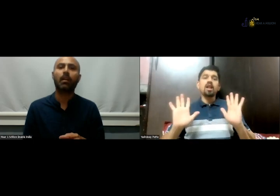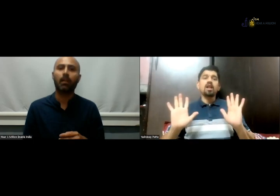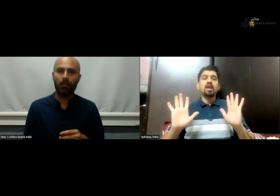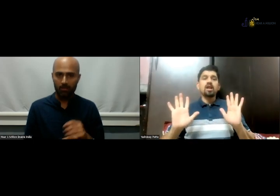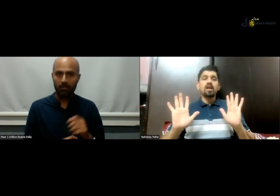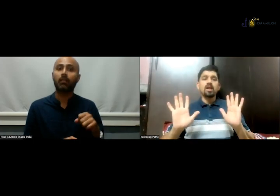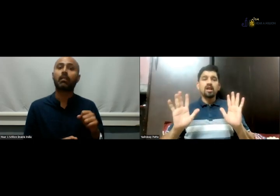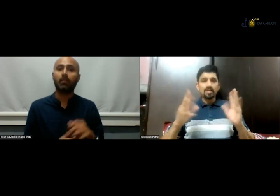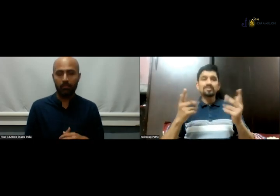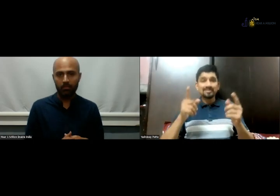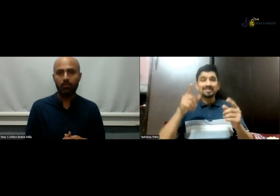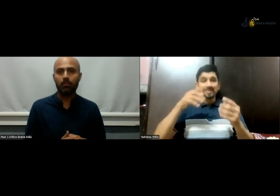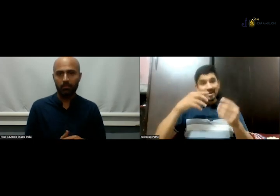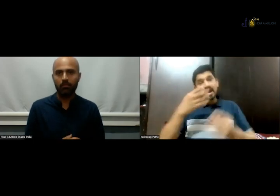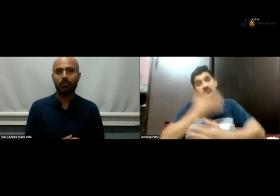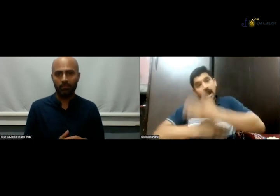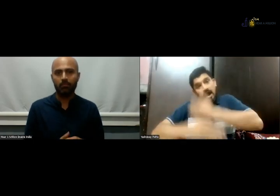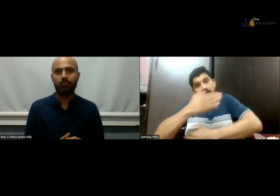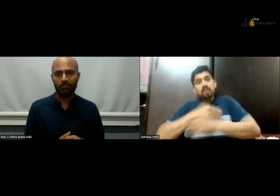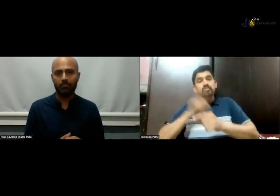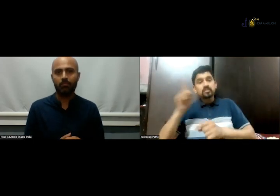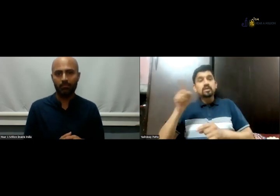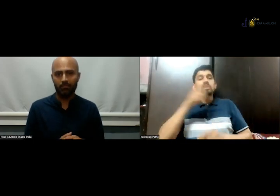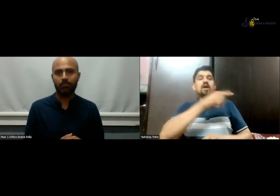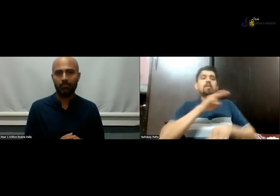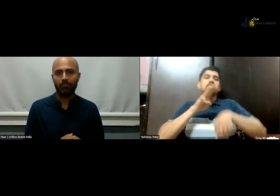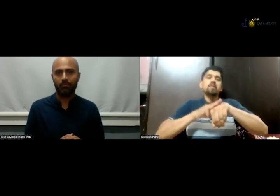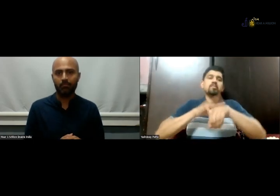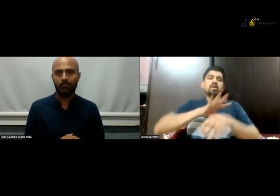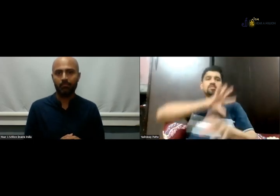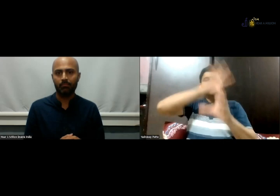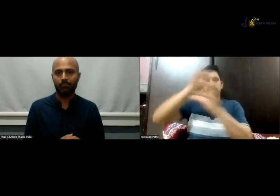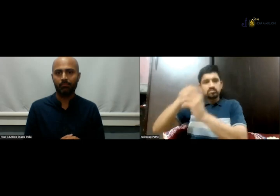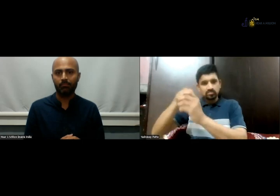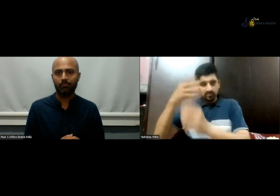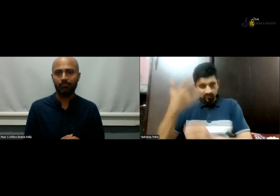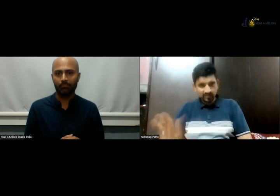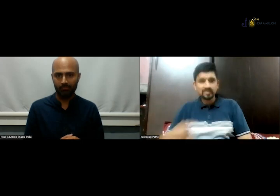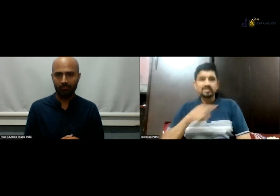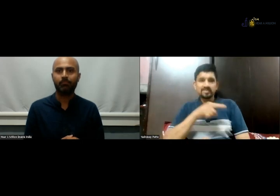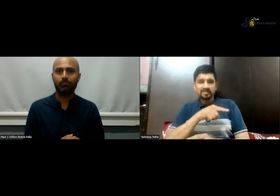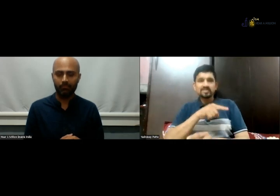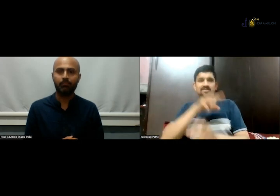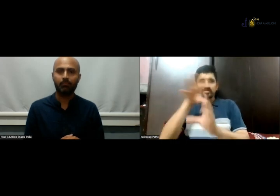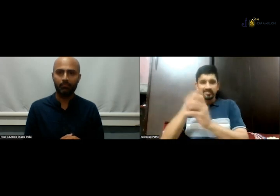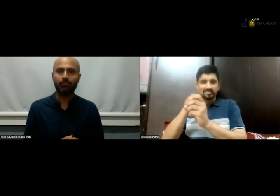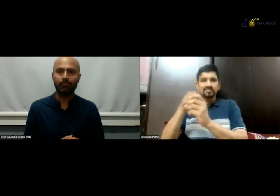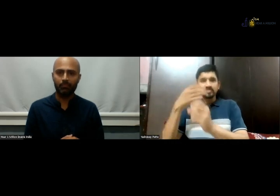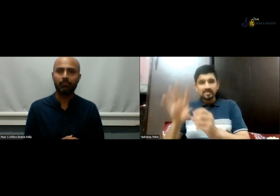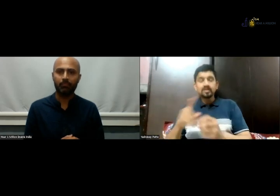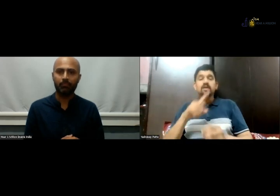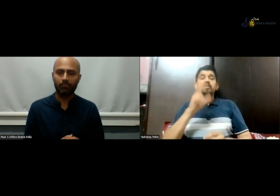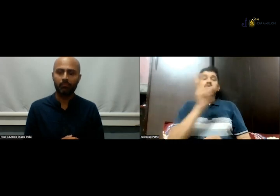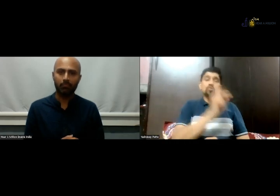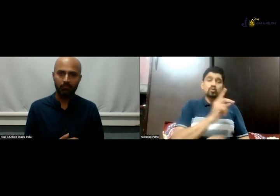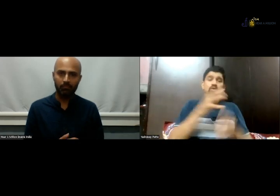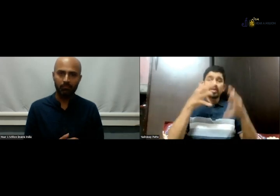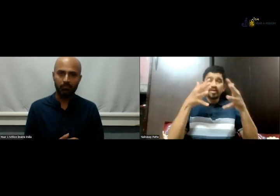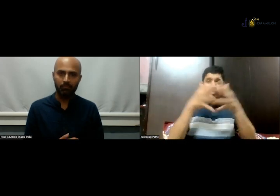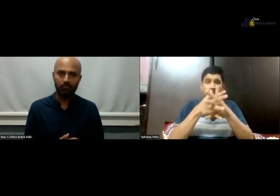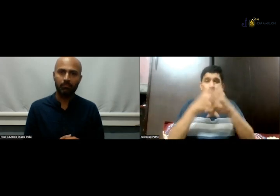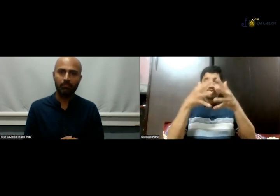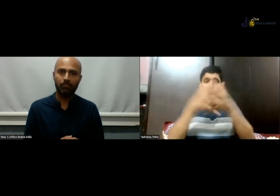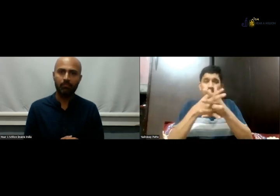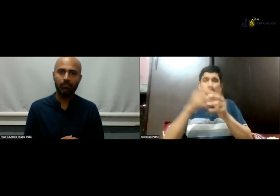legal advisor over there in that association. That was a Disabled People Association, and she has been a member of